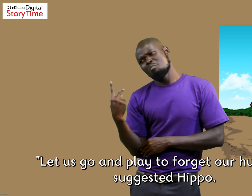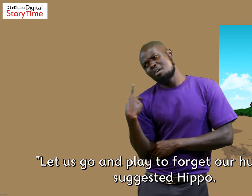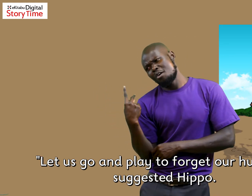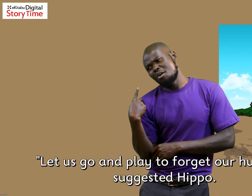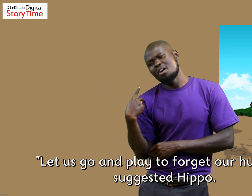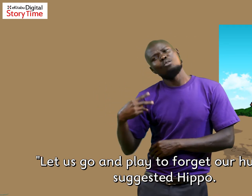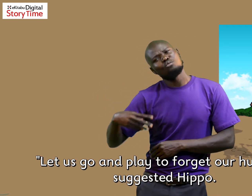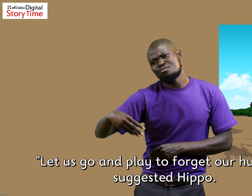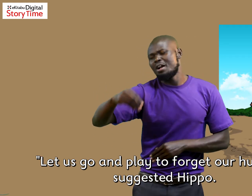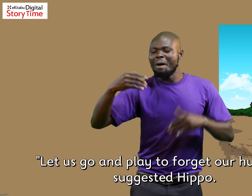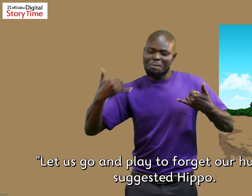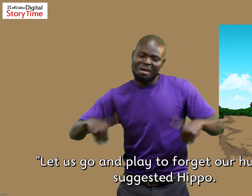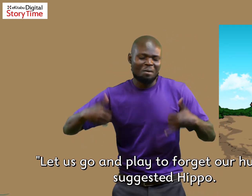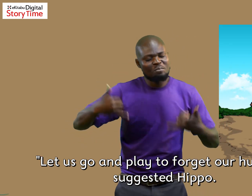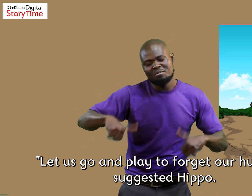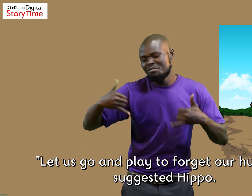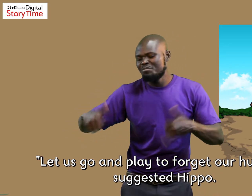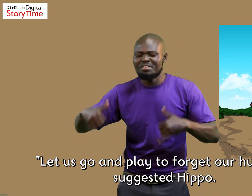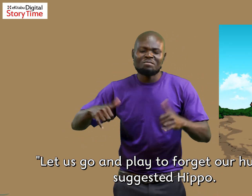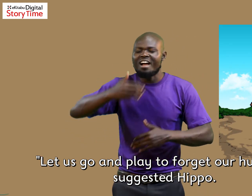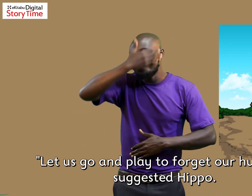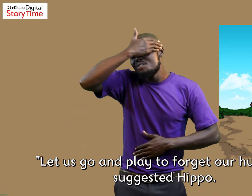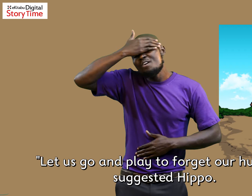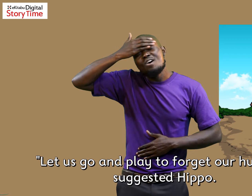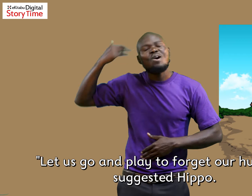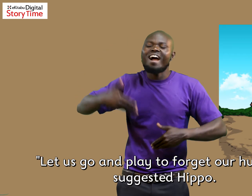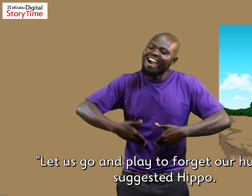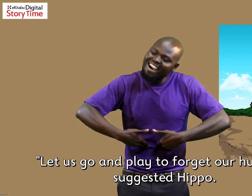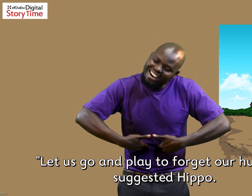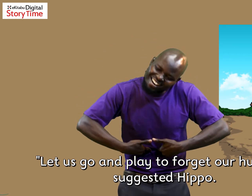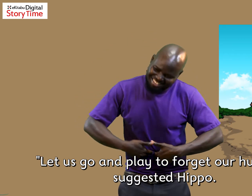"Let us go to play to forget our hunger," suggested Hippo.